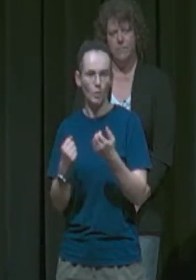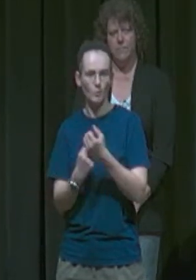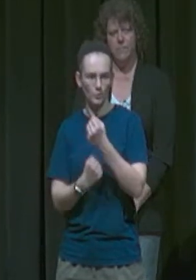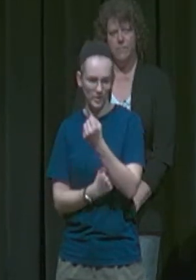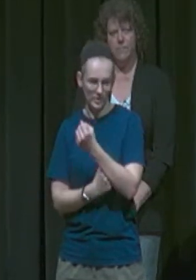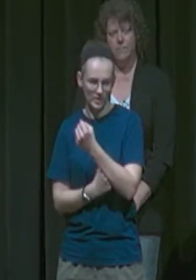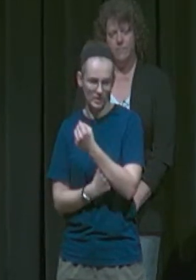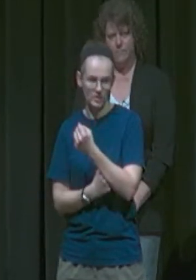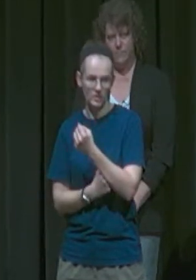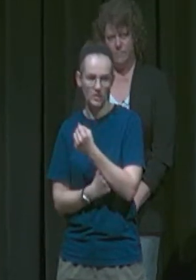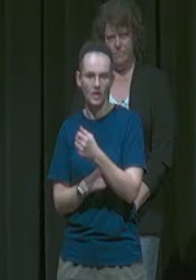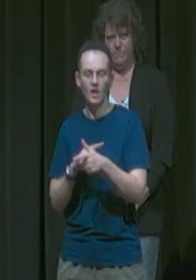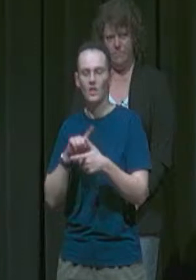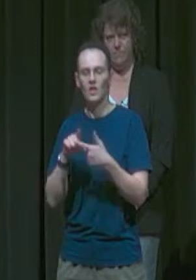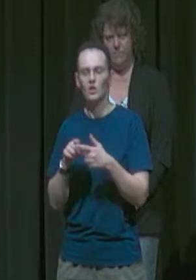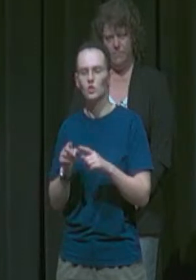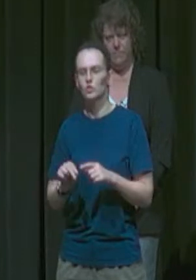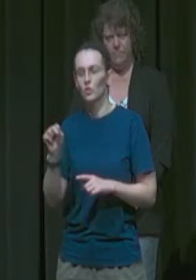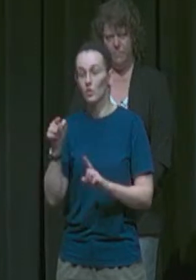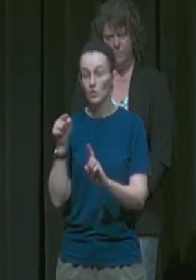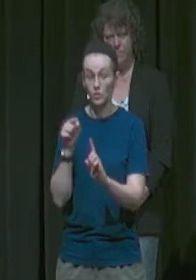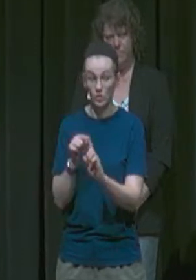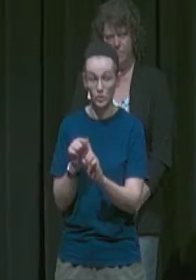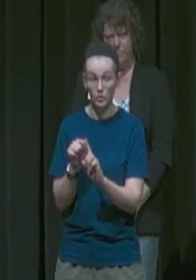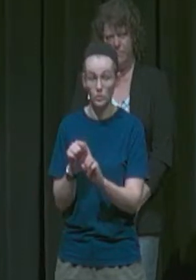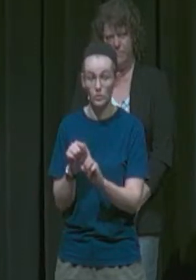Bridge and then north up towards